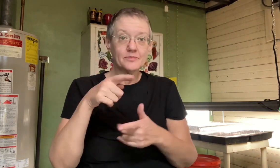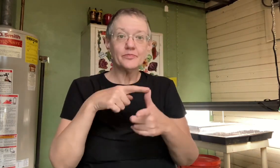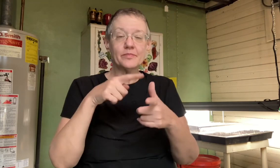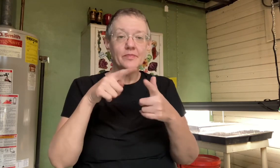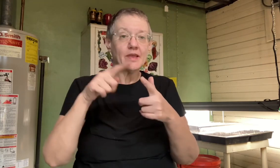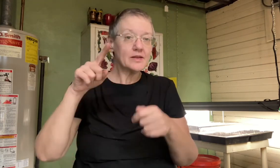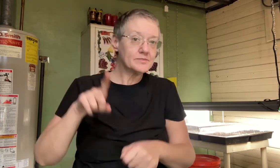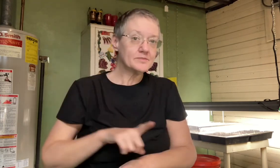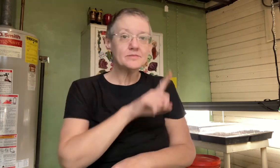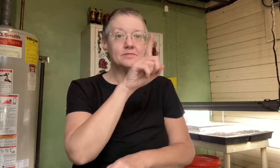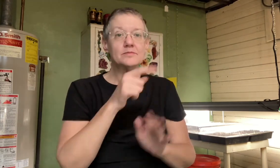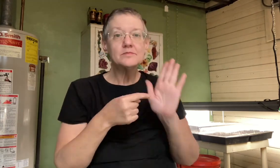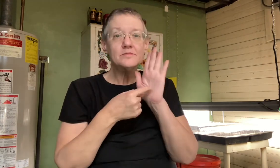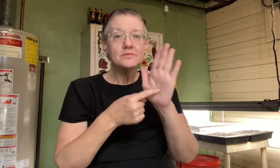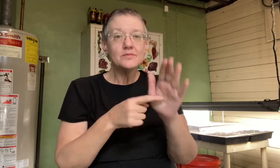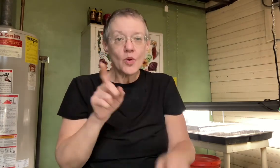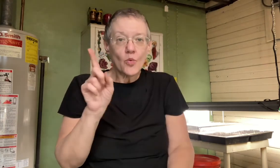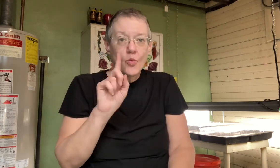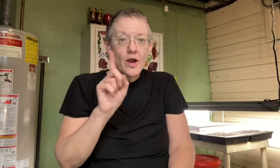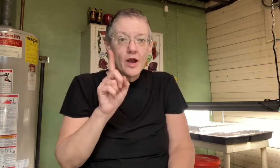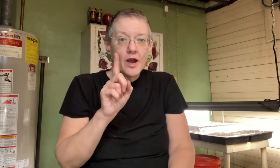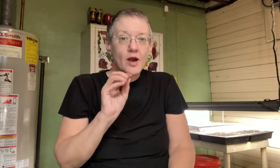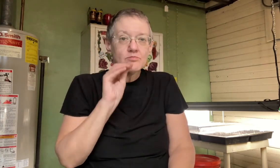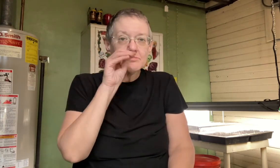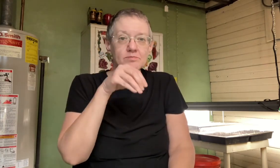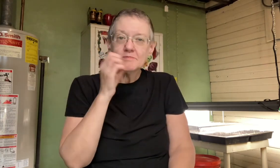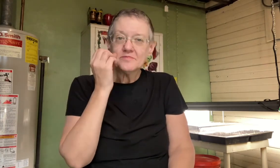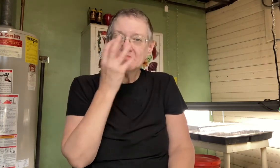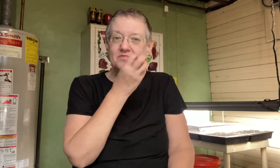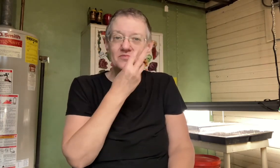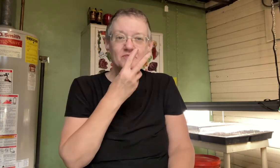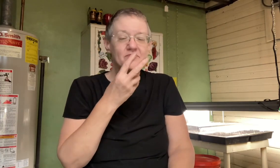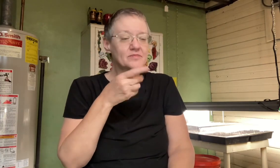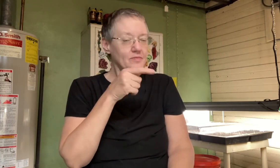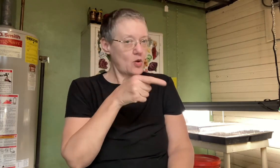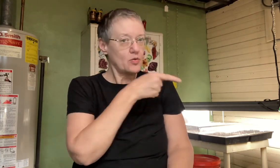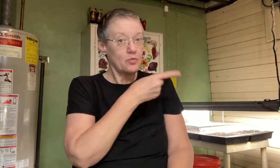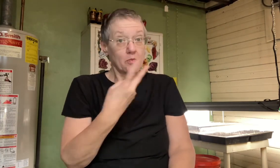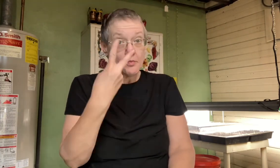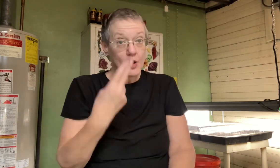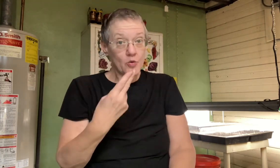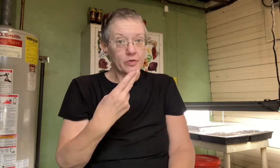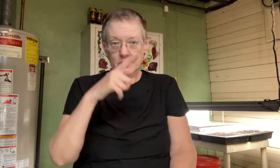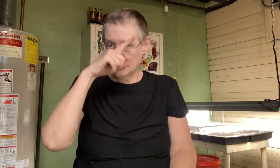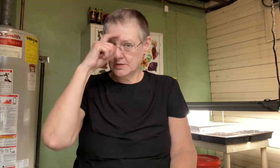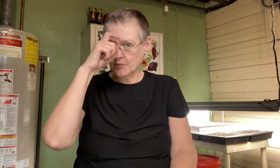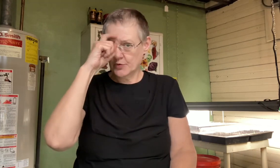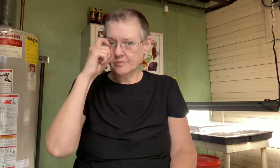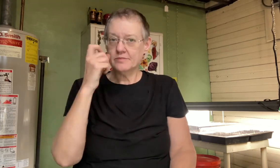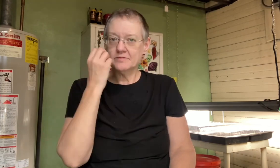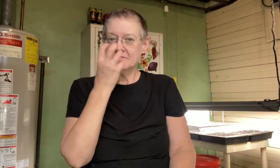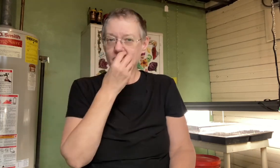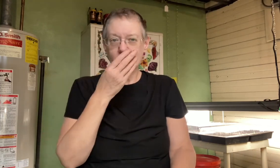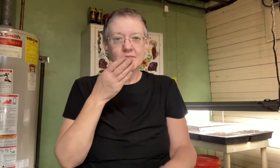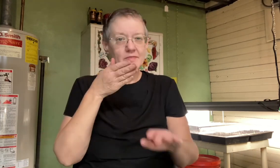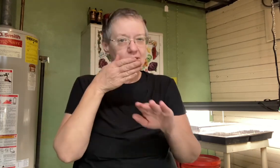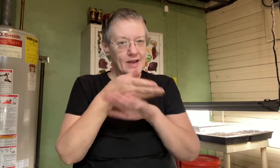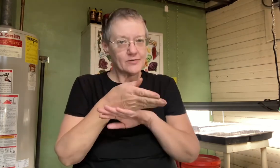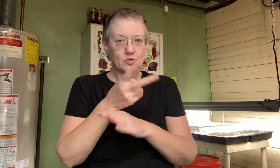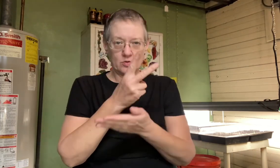let's clean up and then go up and I'll show you where I'm going to plant these flowers. And they're both summer flowers, so they're going to